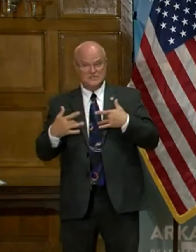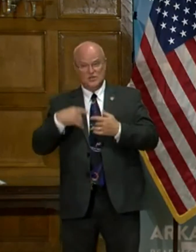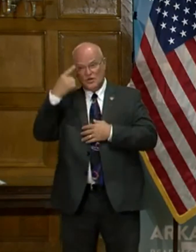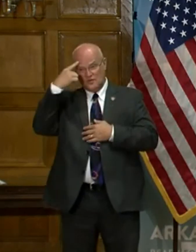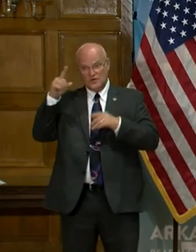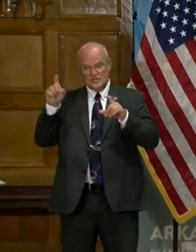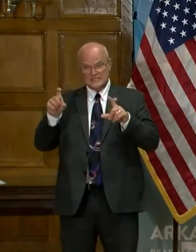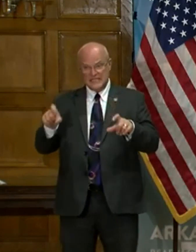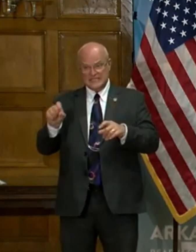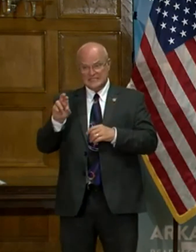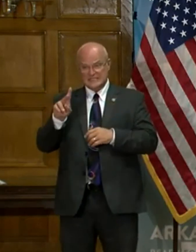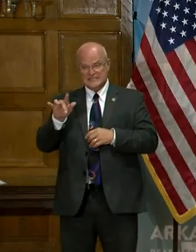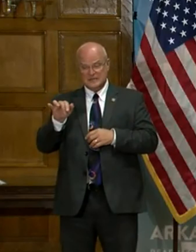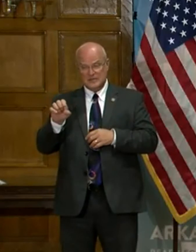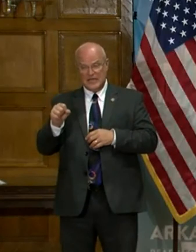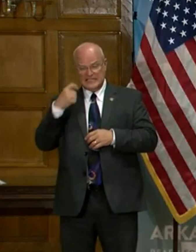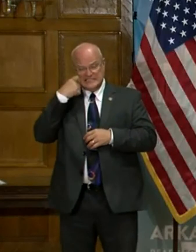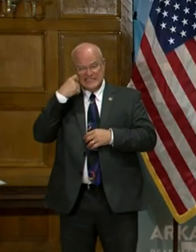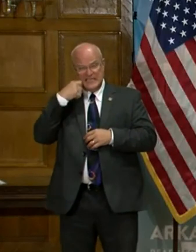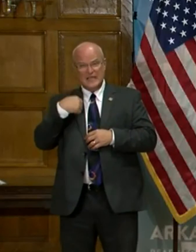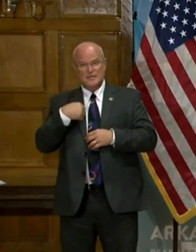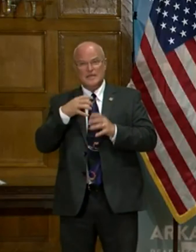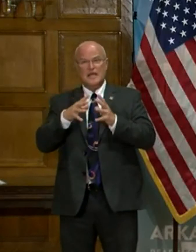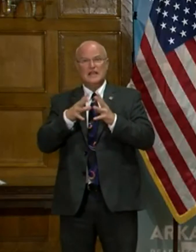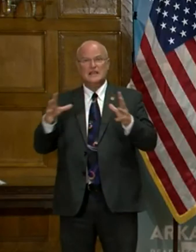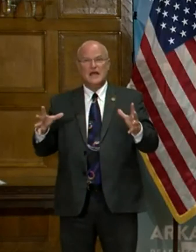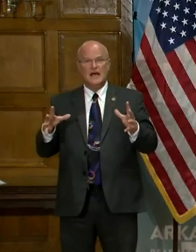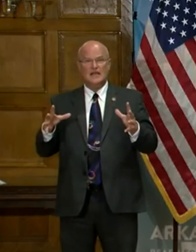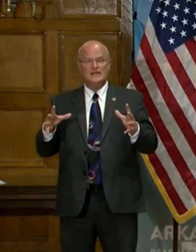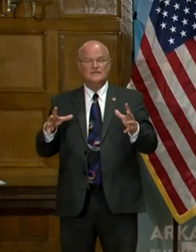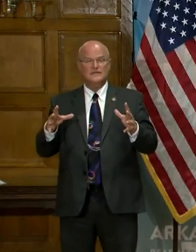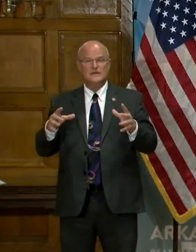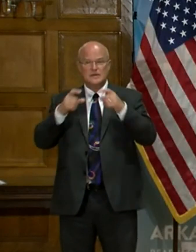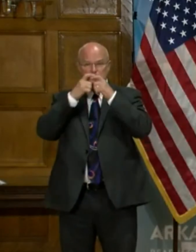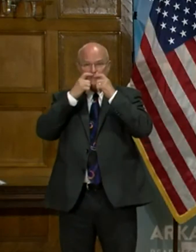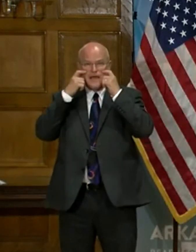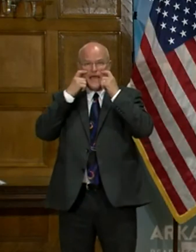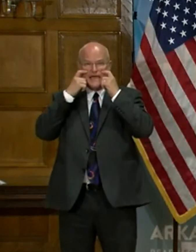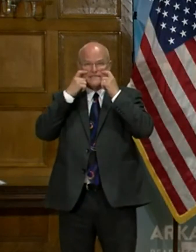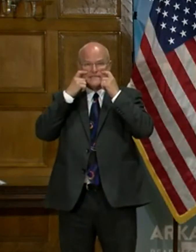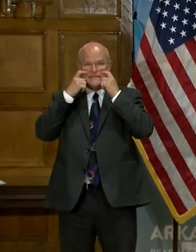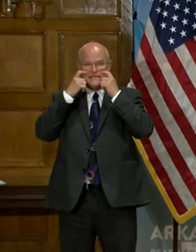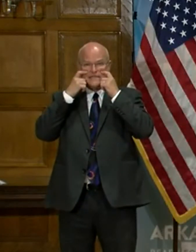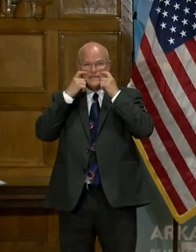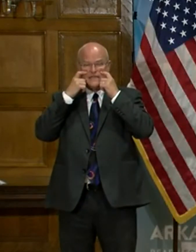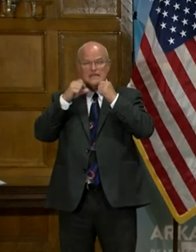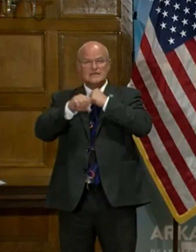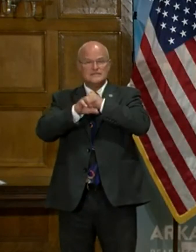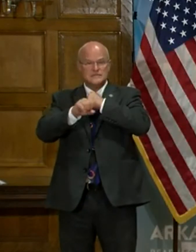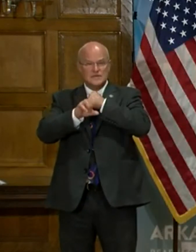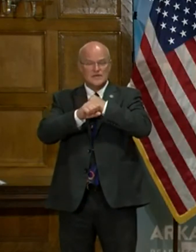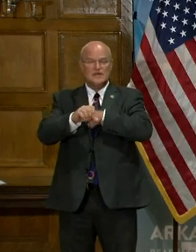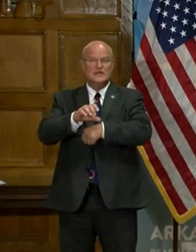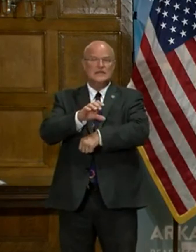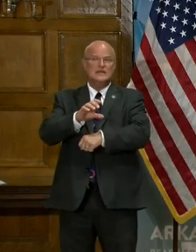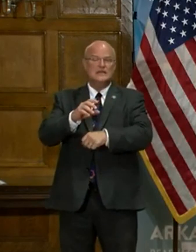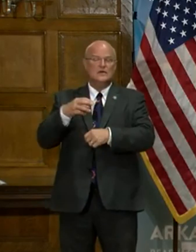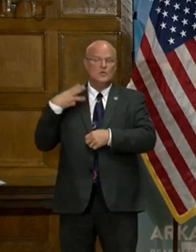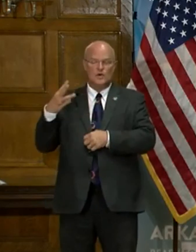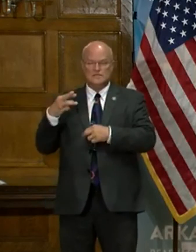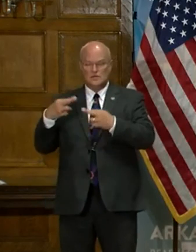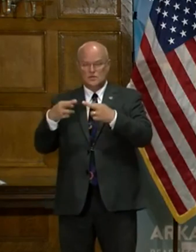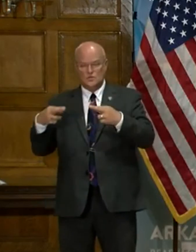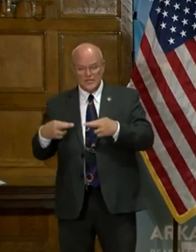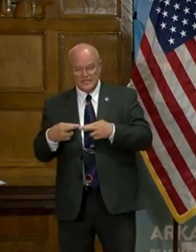for testing supplies, here lately there have been a lot of mass testing events that have been put on by Community Care Clinic and Washington